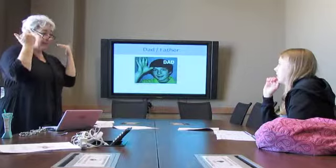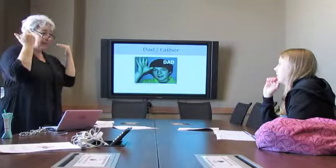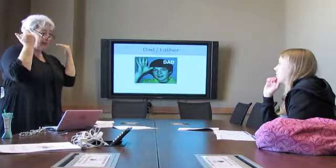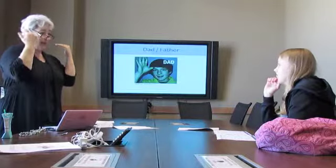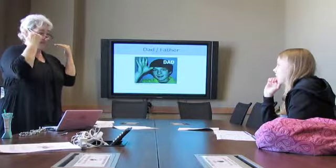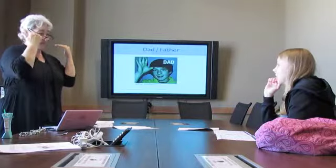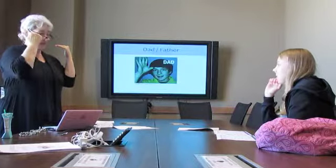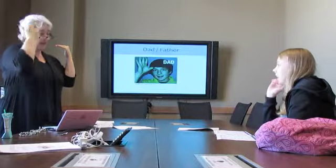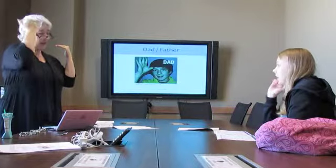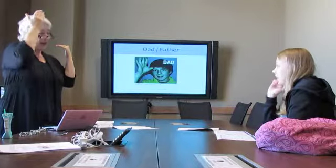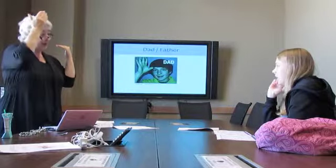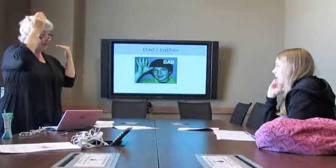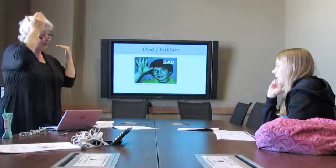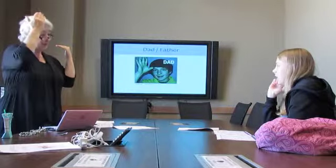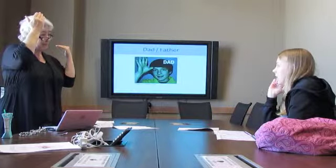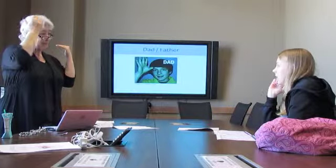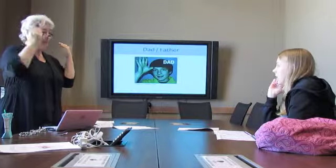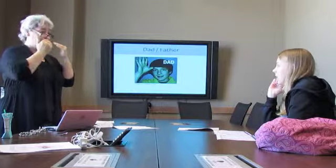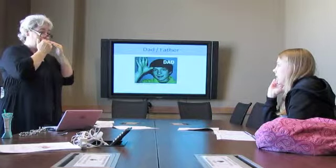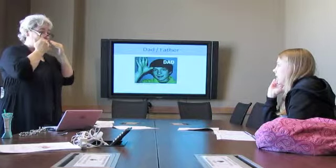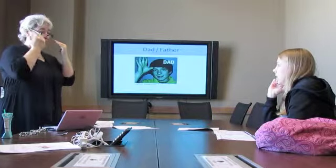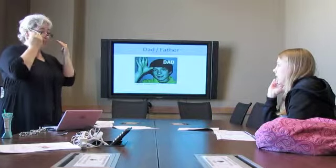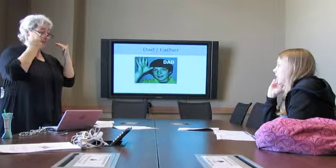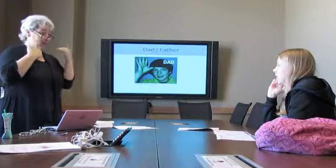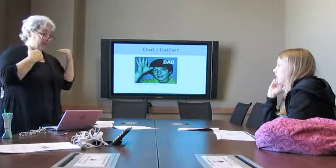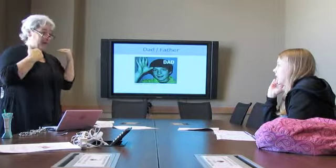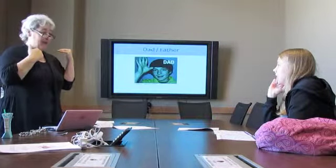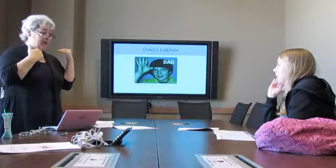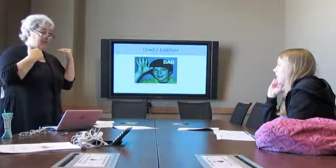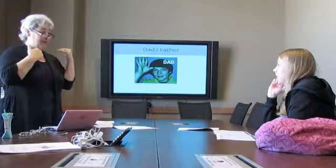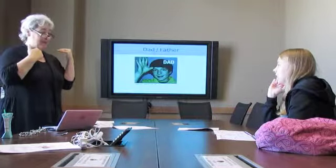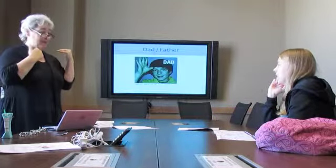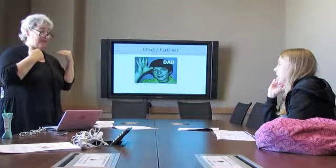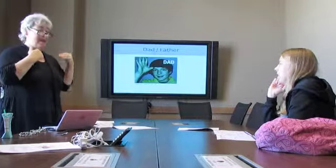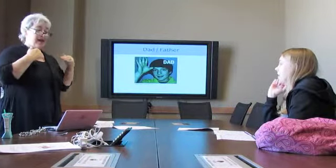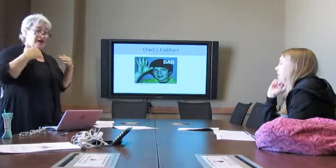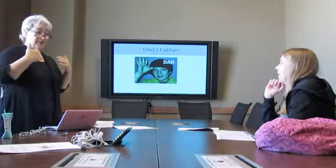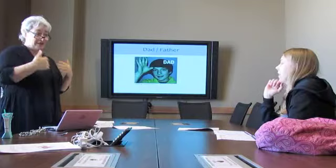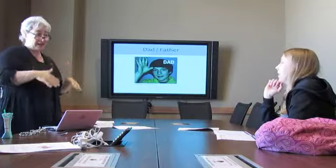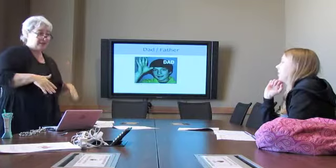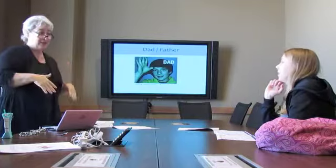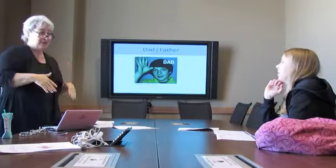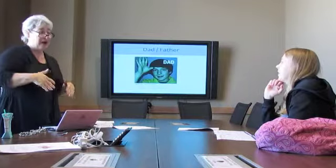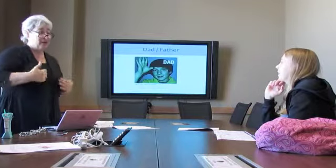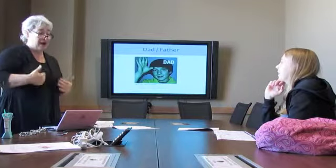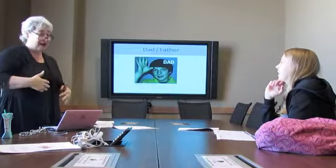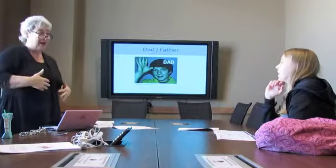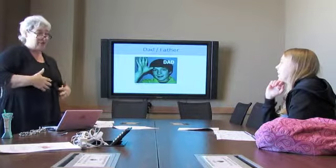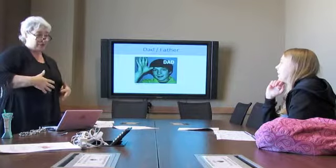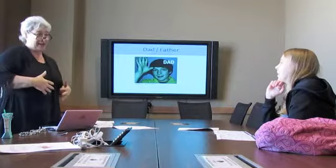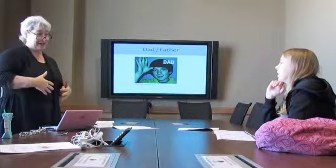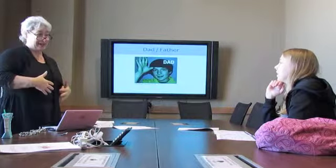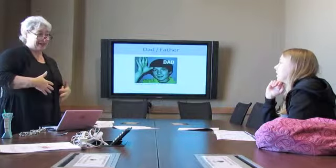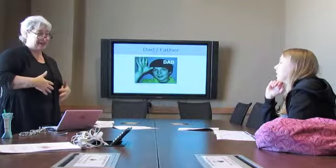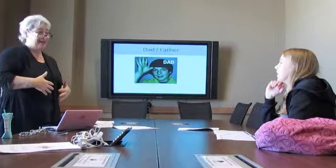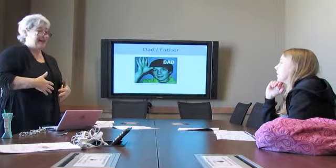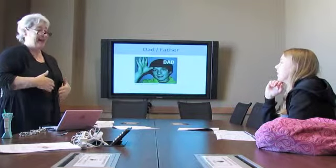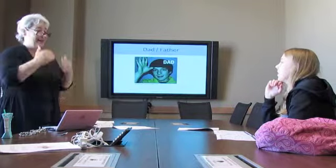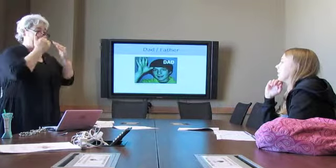in half. The upper half is male, the bottom half is female. I will tell you how I learned it. The